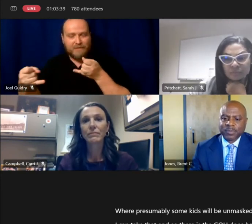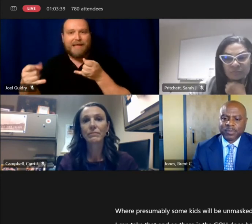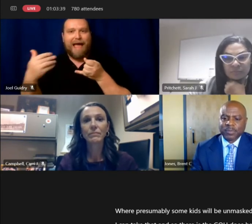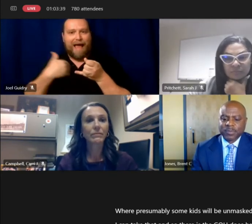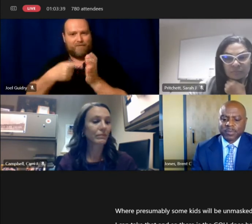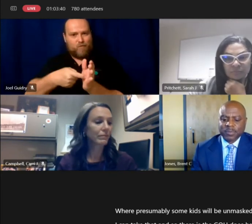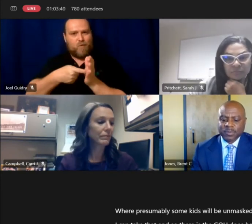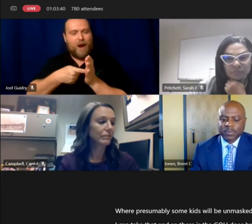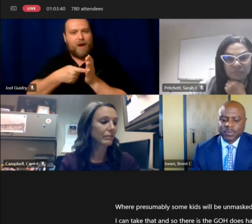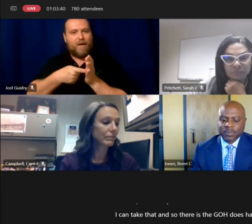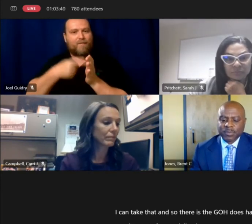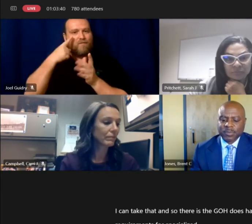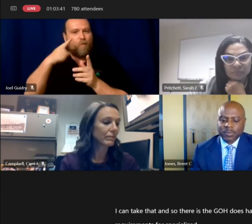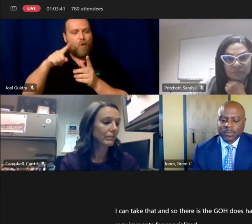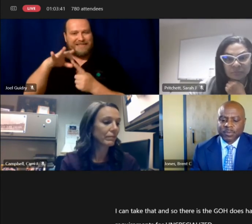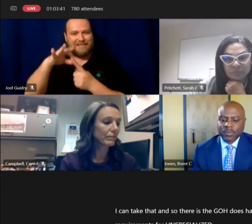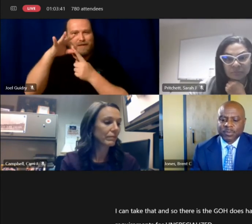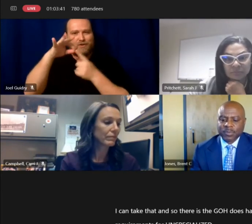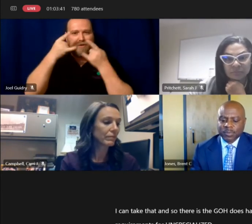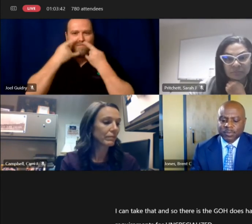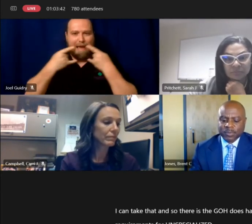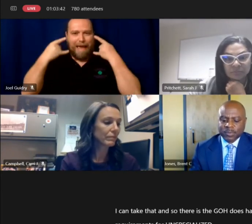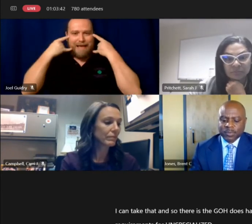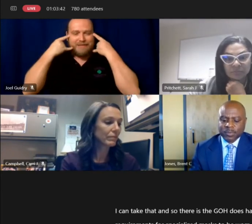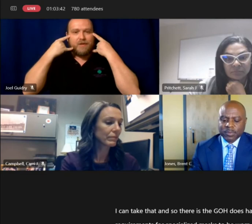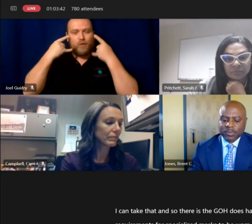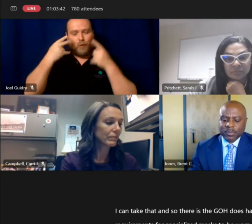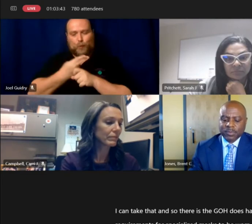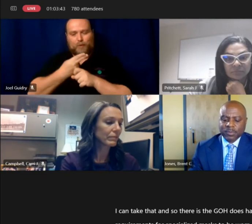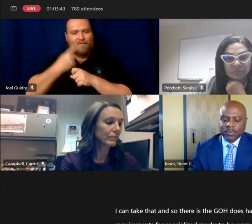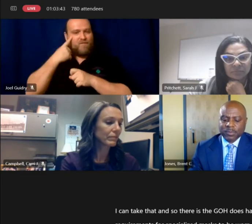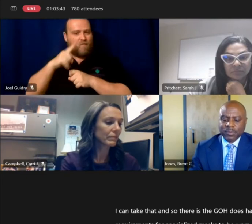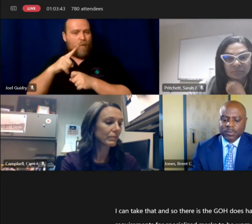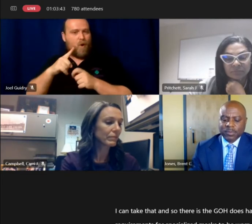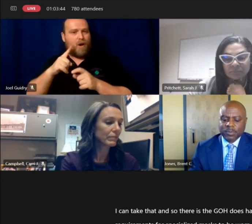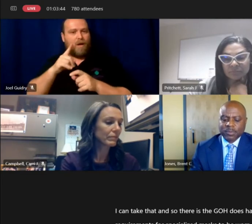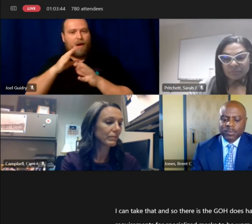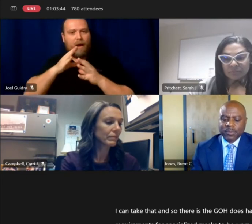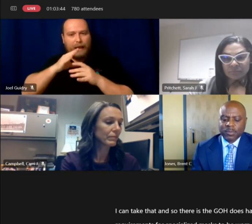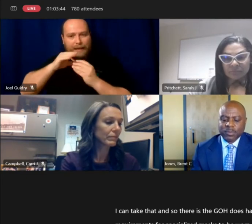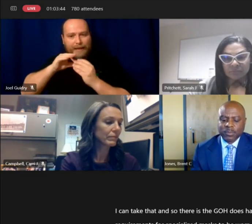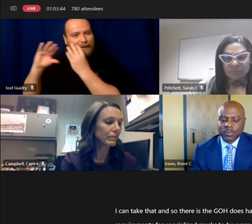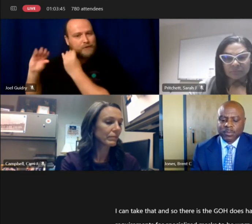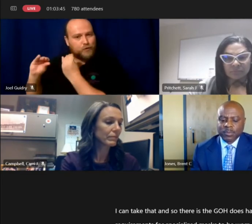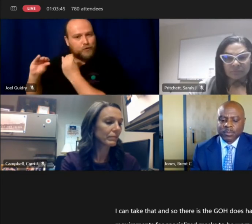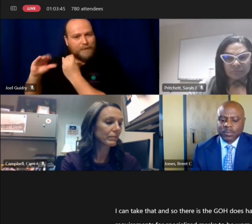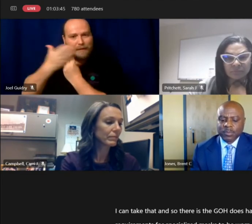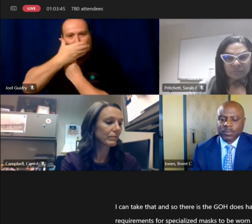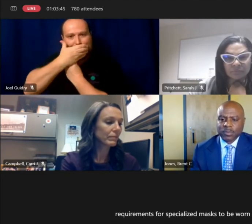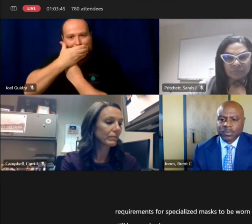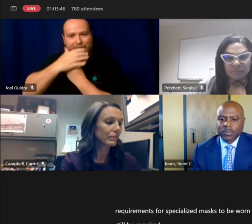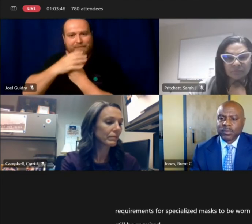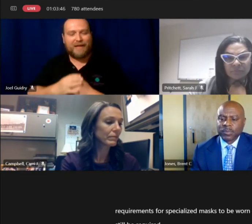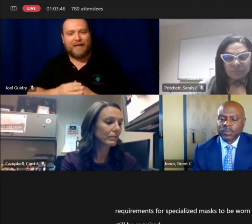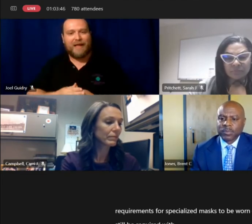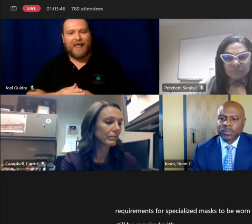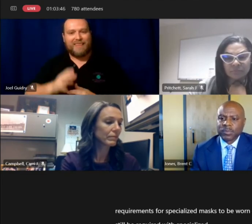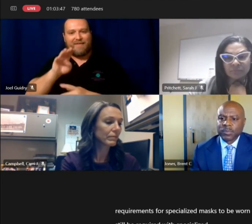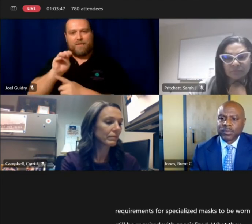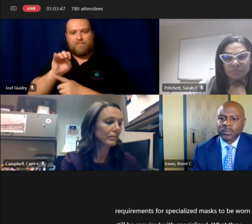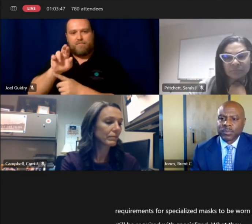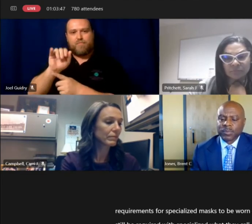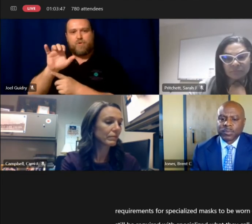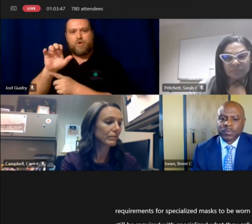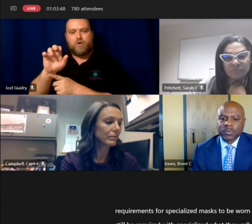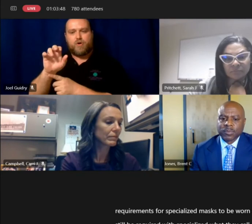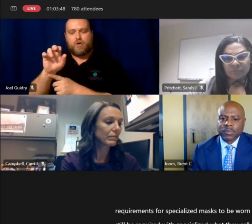to be worn on instruments. So masking will still be required with specialized, what they call MERV 13, or this three-layer